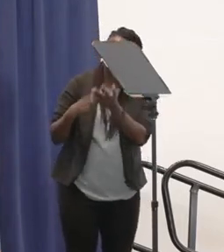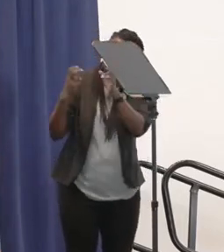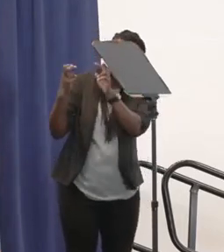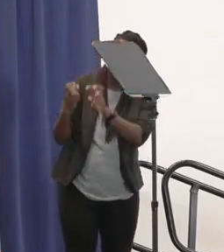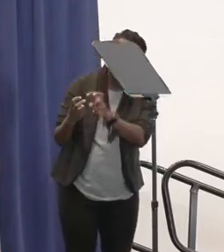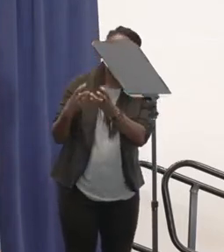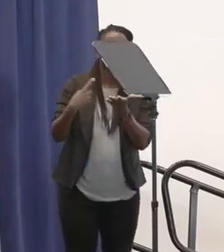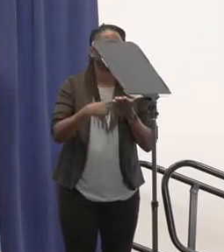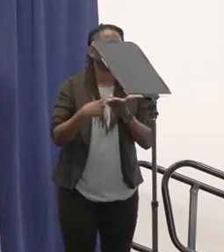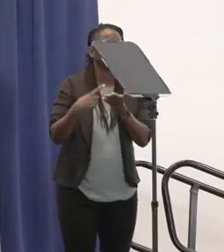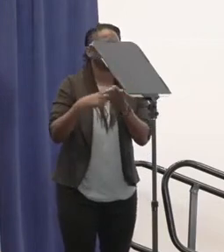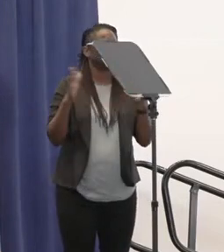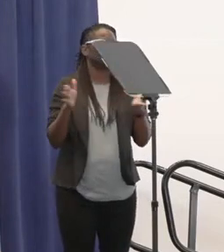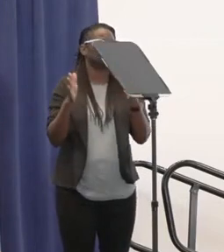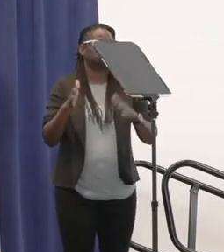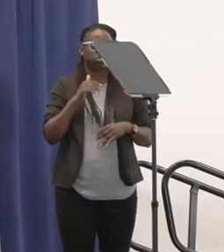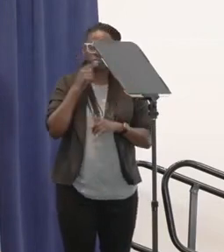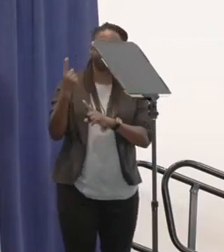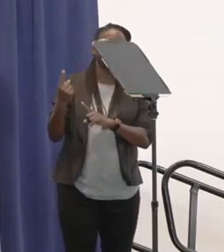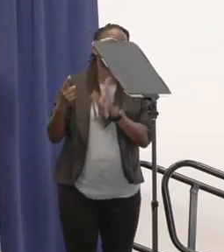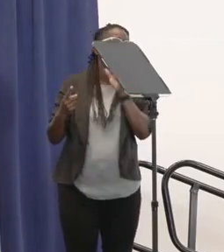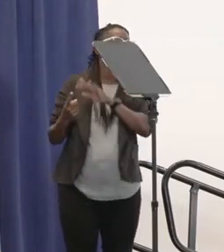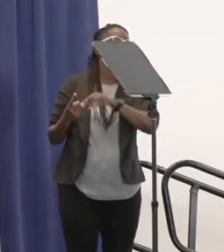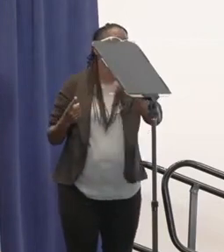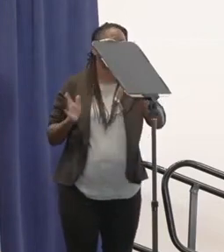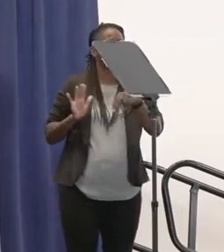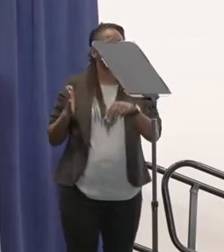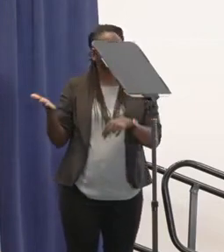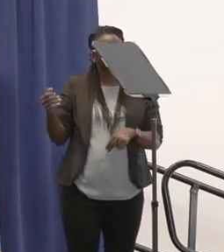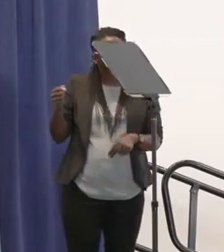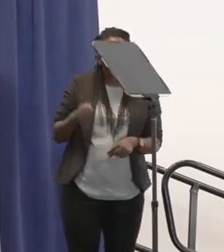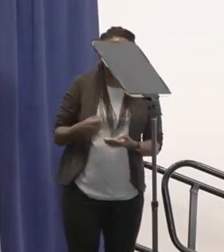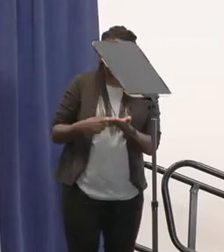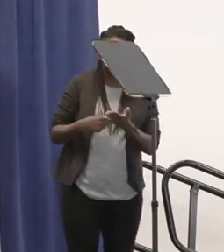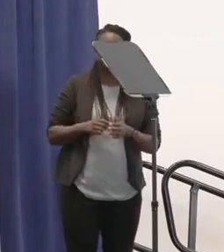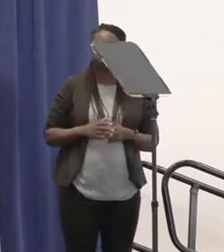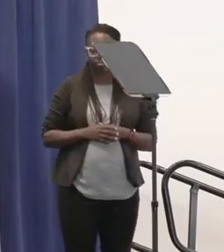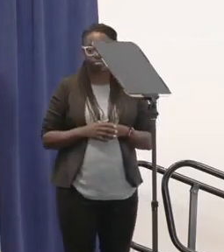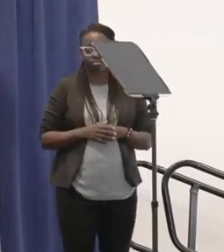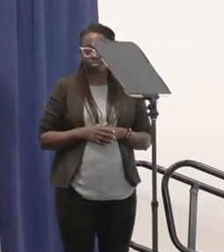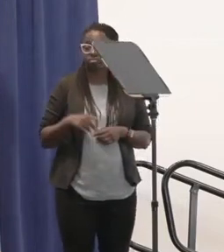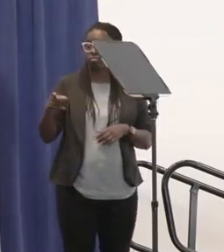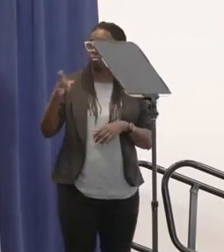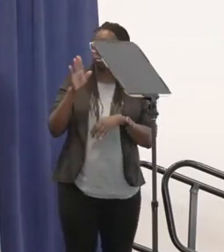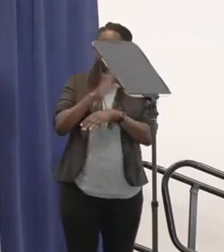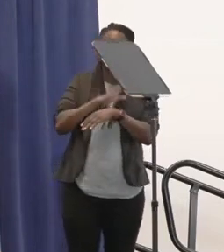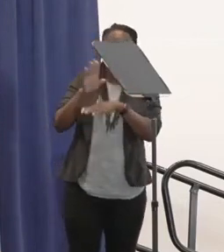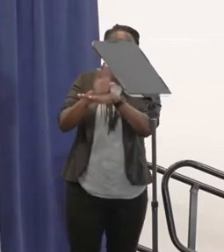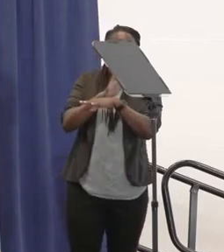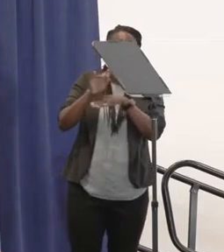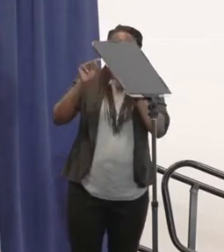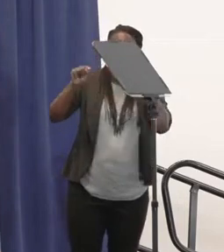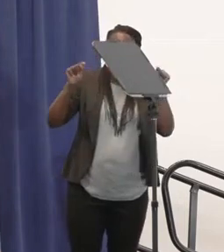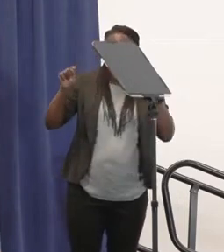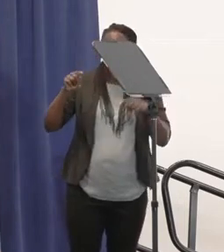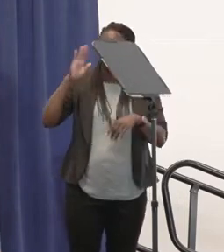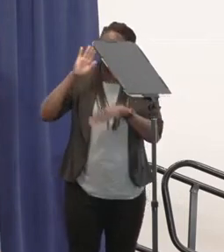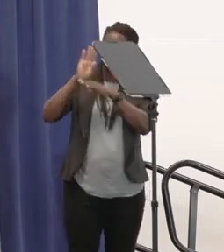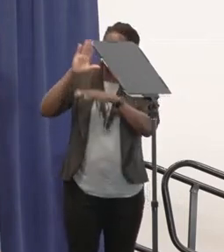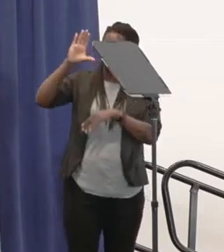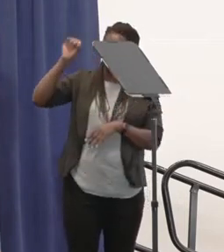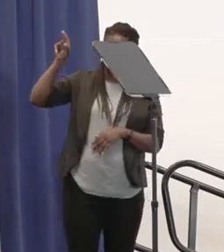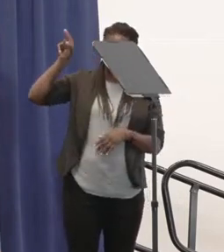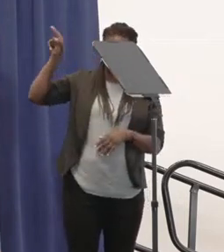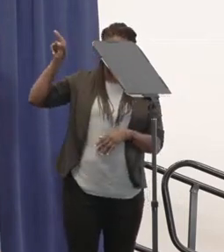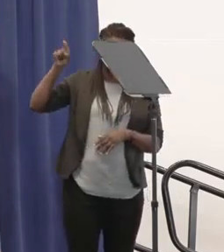priority, including employers who have tremendous stakes in what is happening with our education here in the state